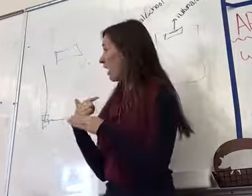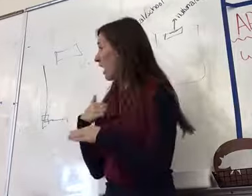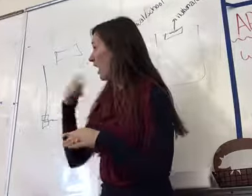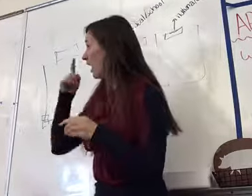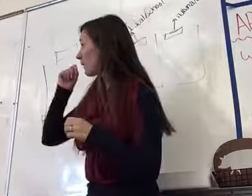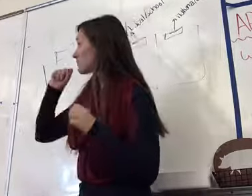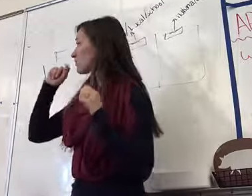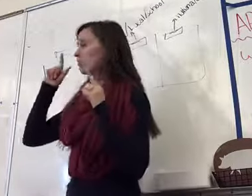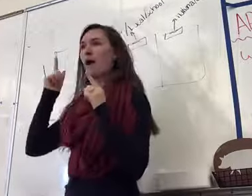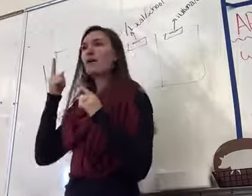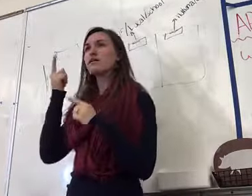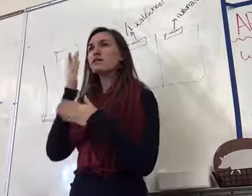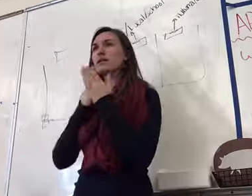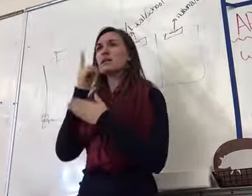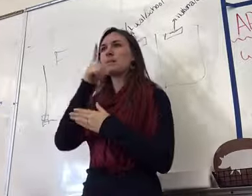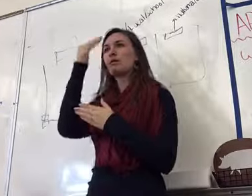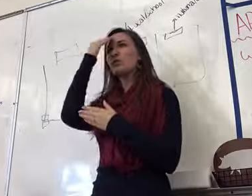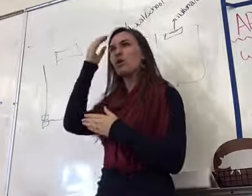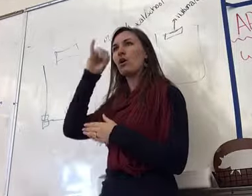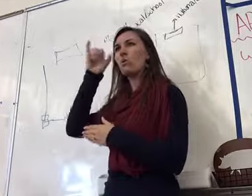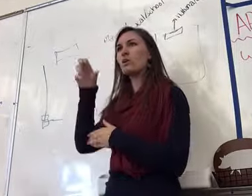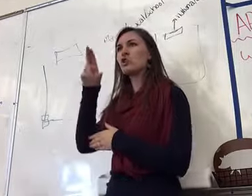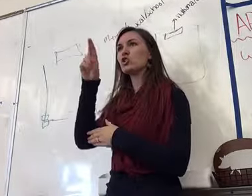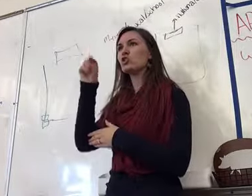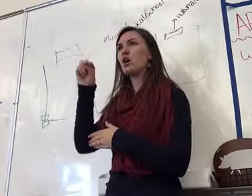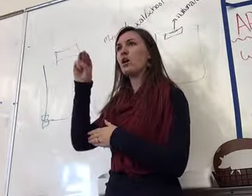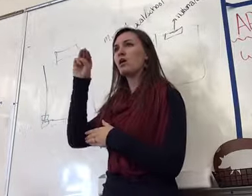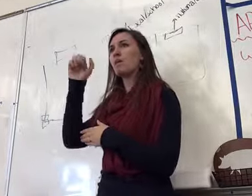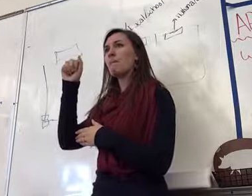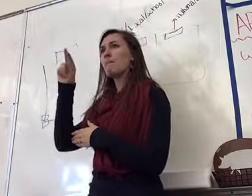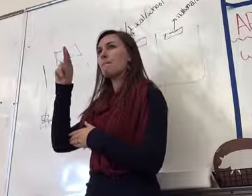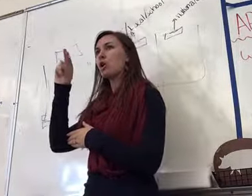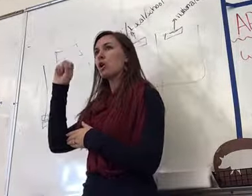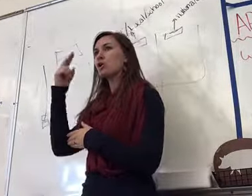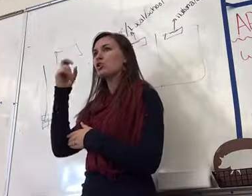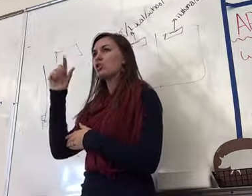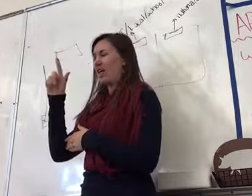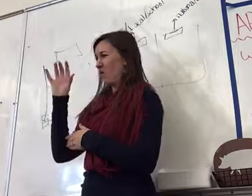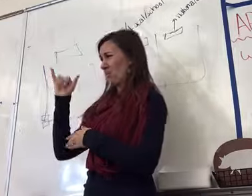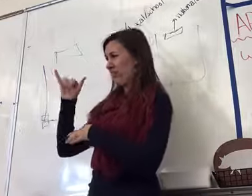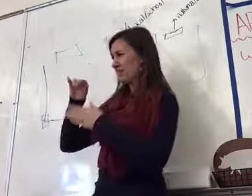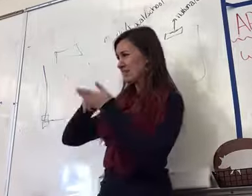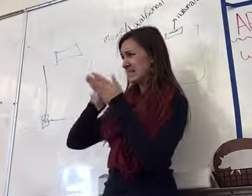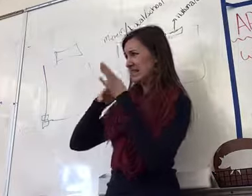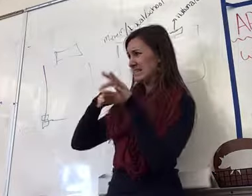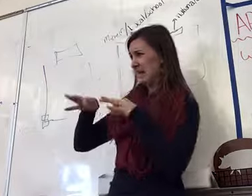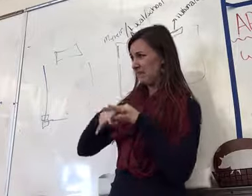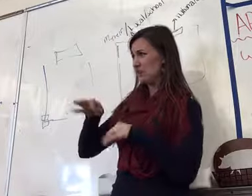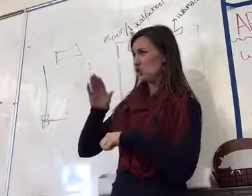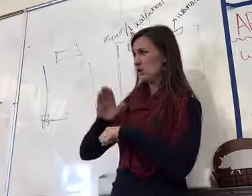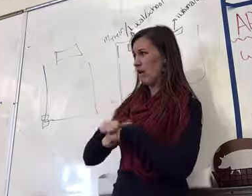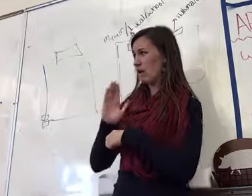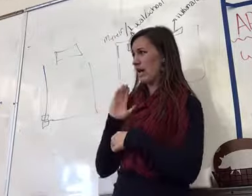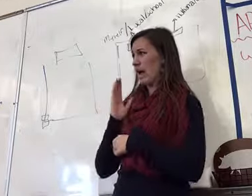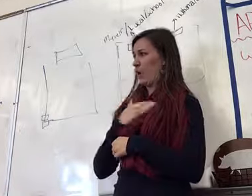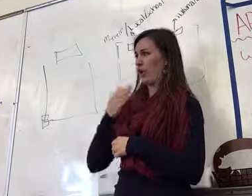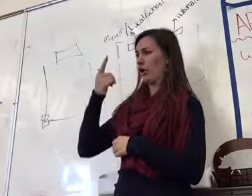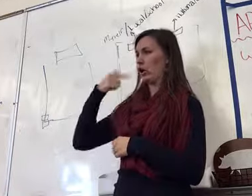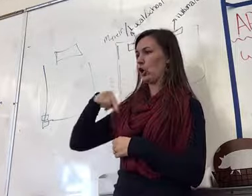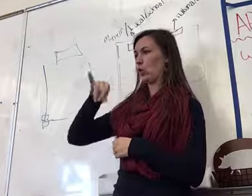Marshall. You're probably not in my class. Well, that's the definition on the equivalent Supreme Court week until John Marshall. So